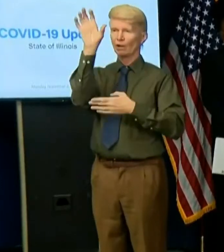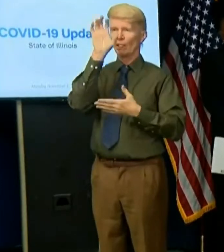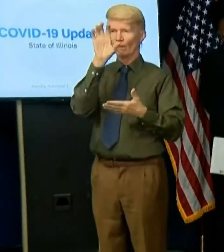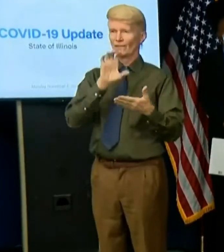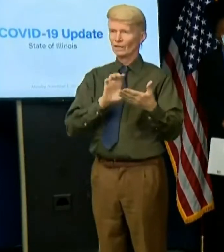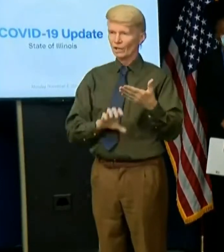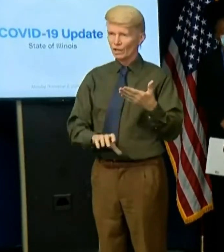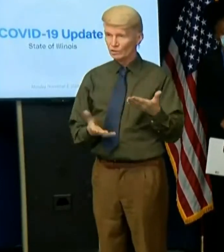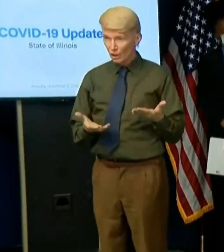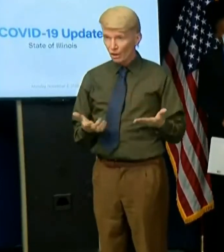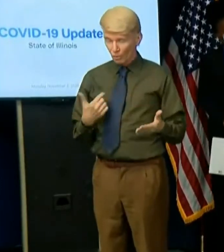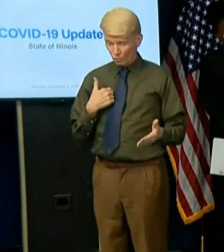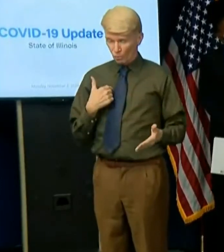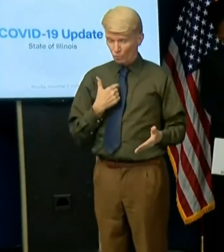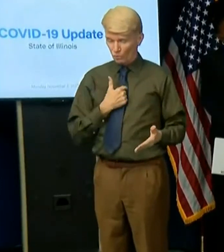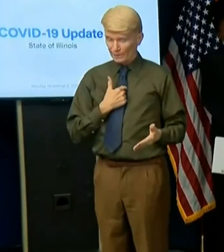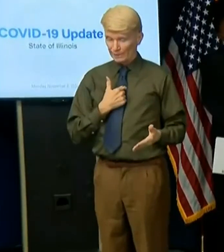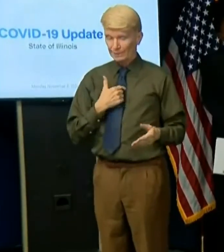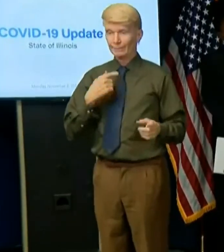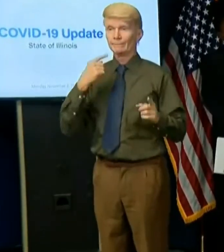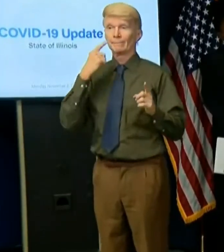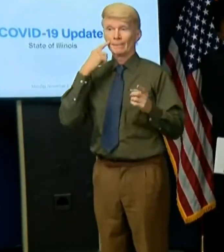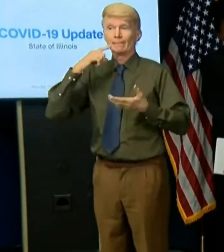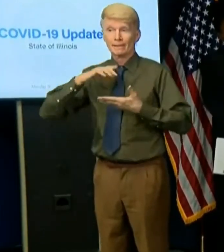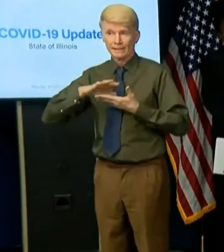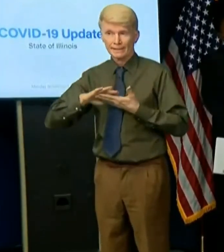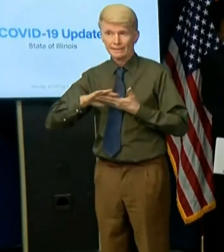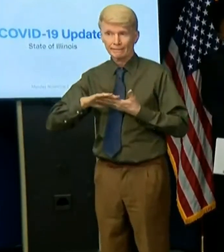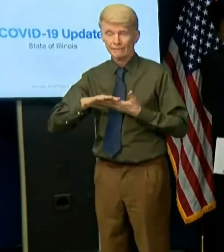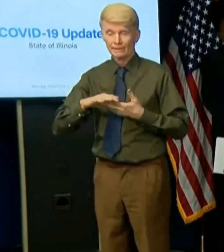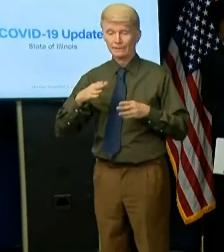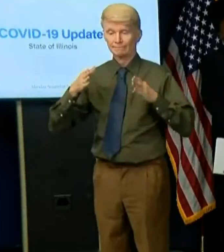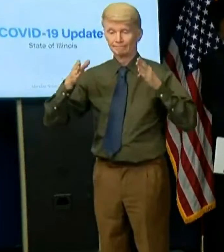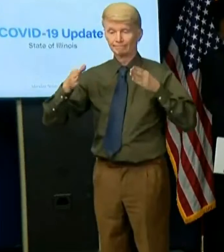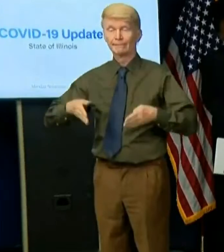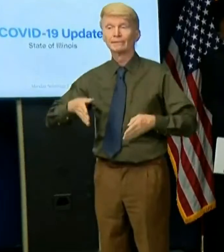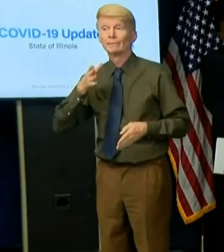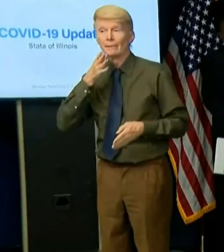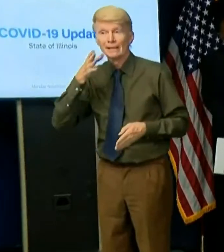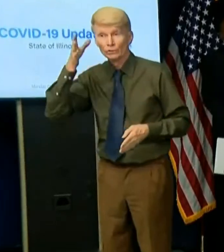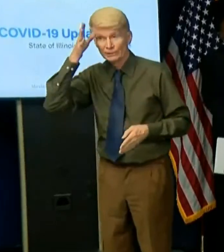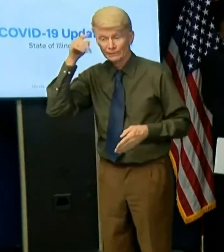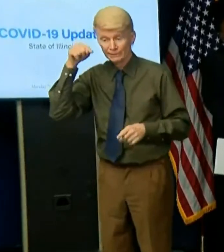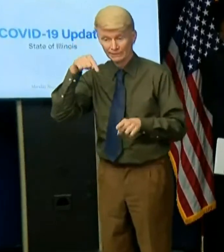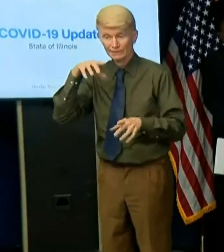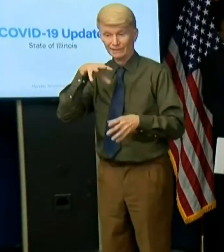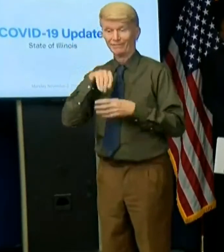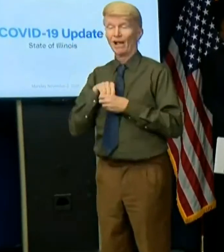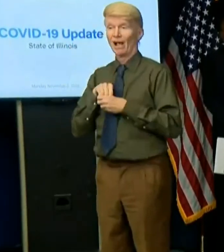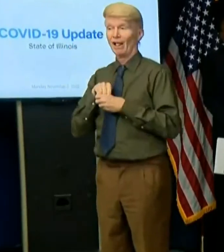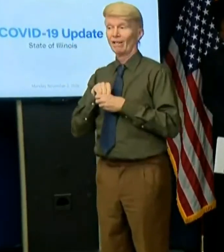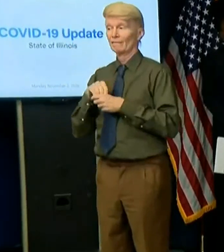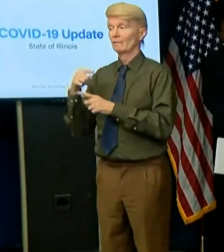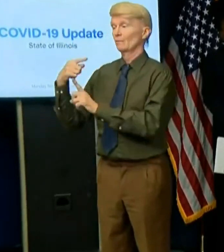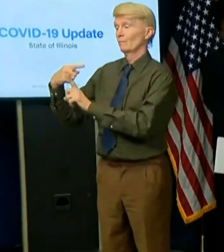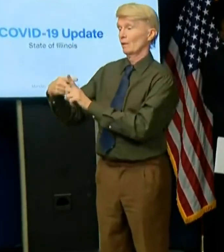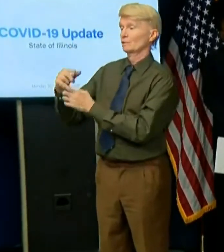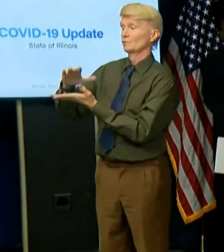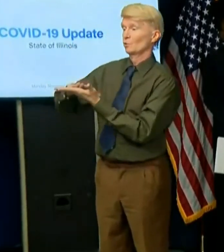And we believe that because parents will be involved, because local school boards will be